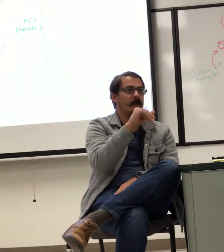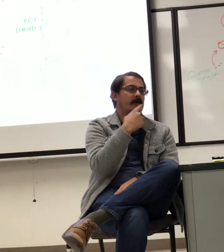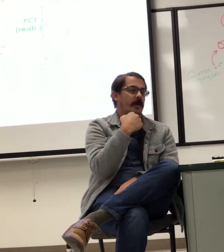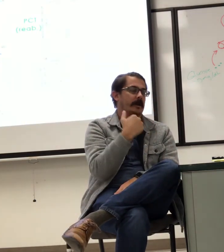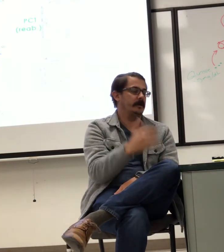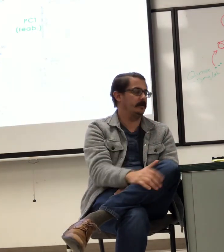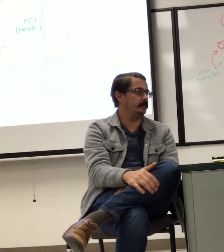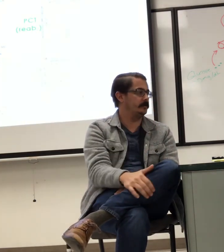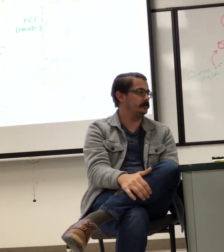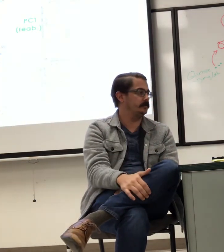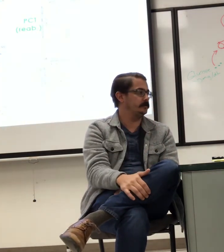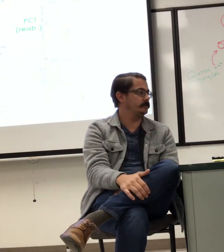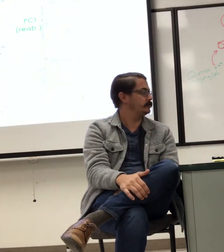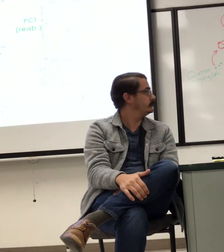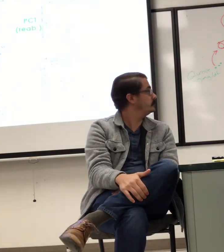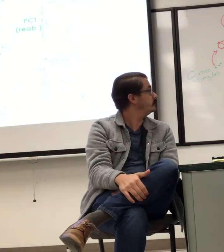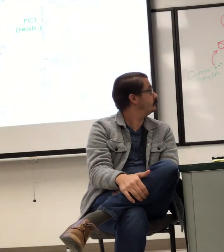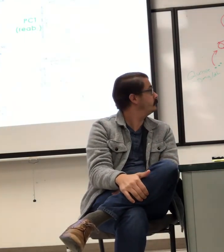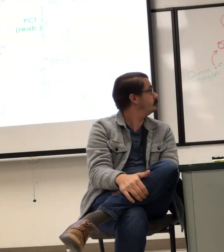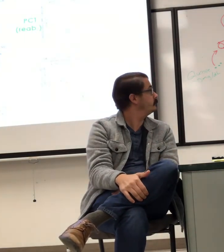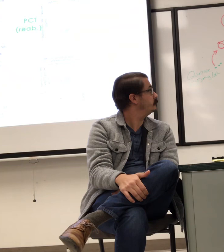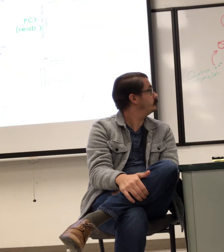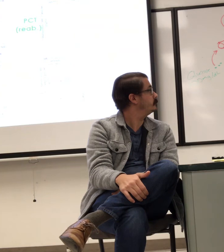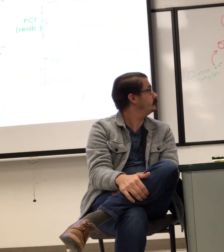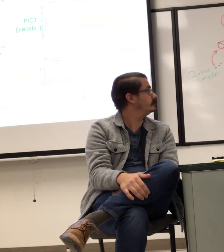all the glucose molecules, boom,